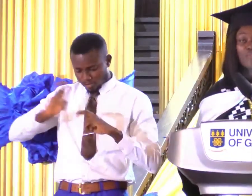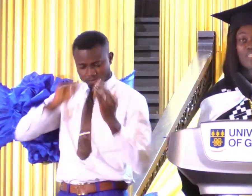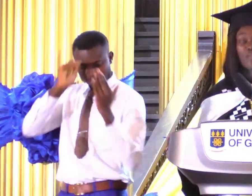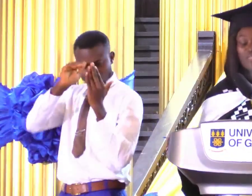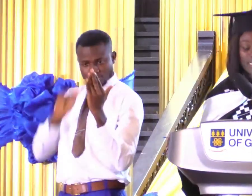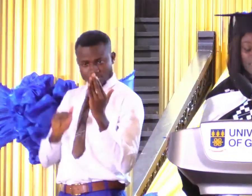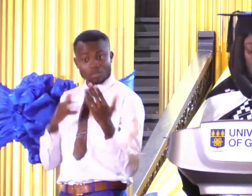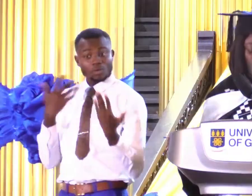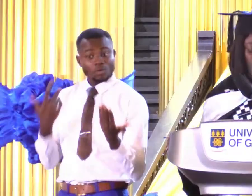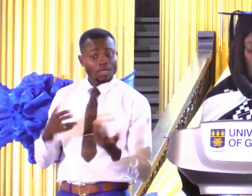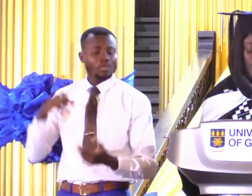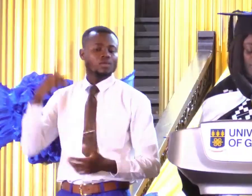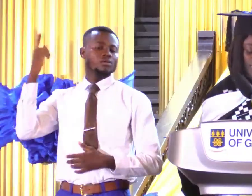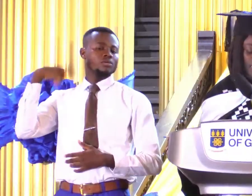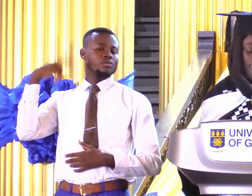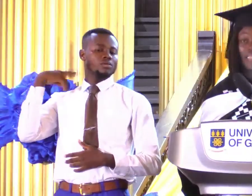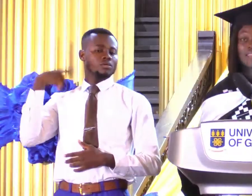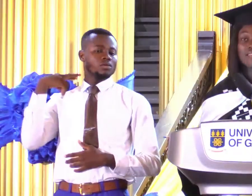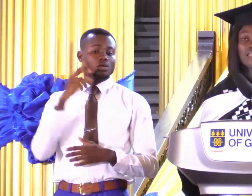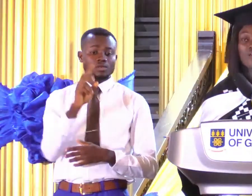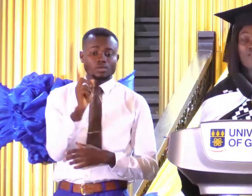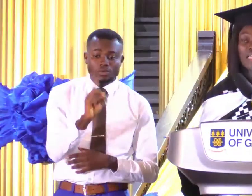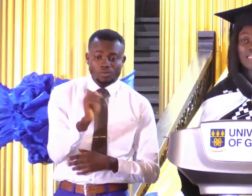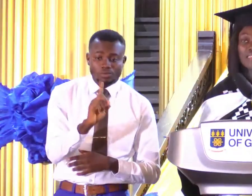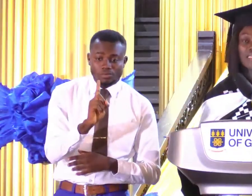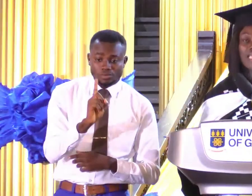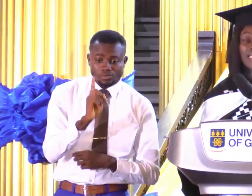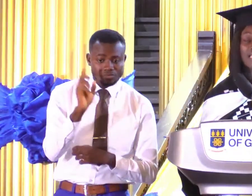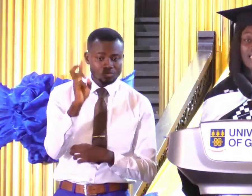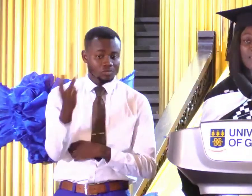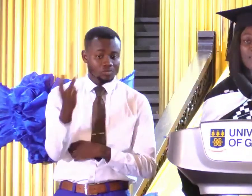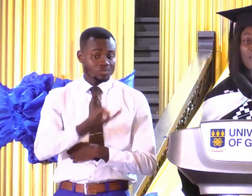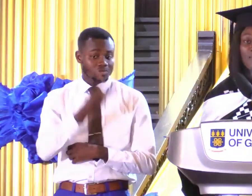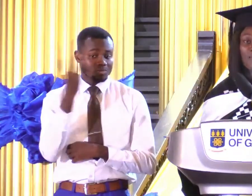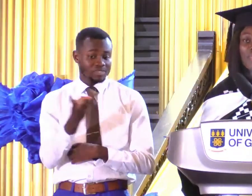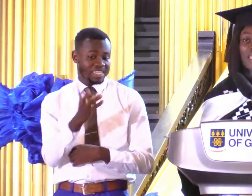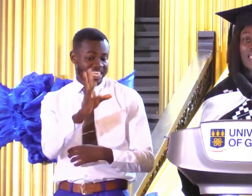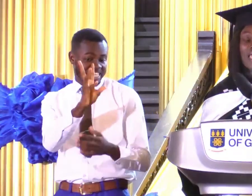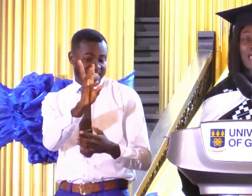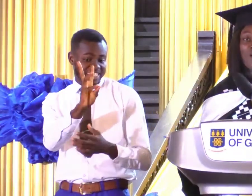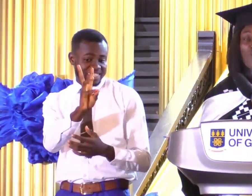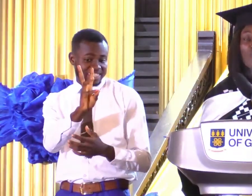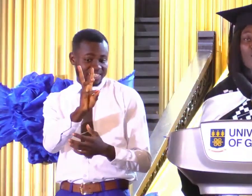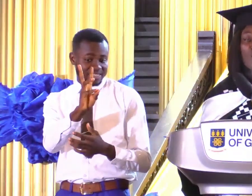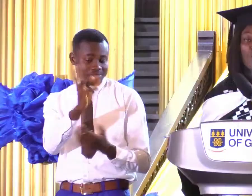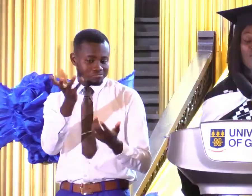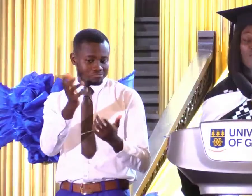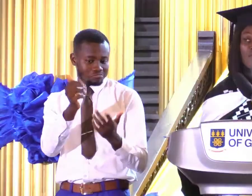campus radio station on Wednesday, 6th of August at 8 a.m. on